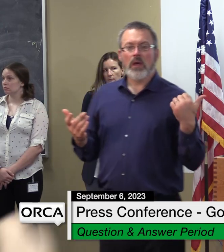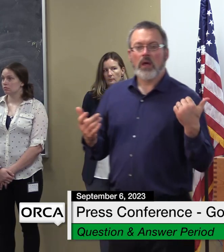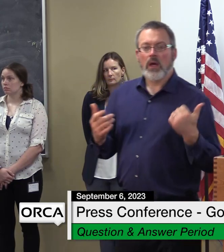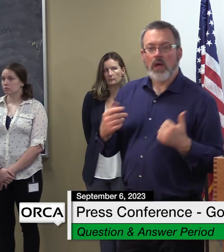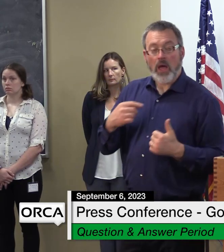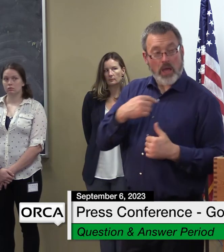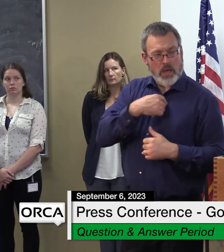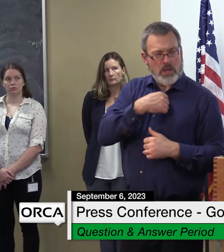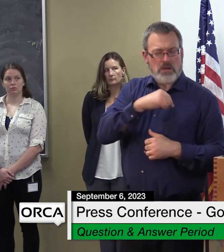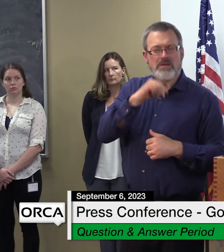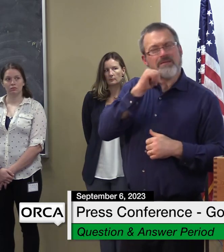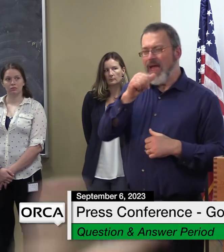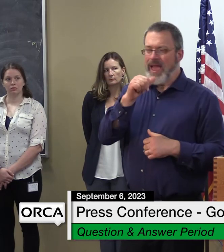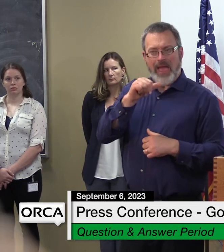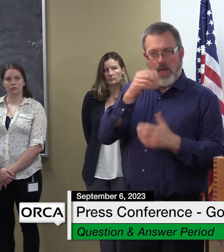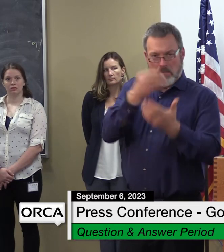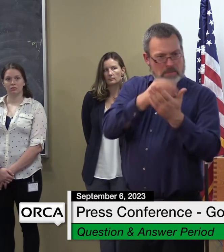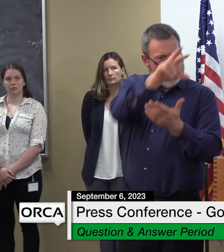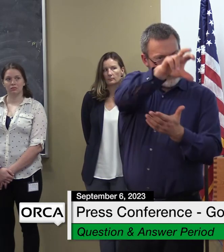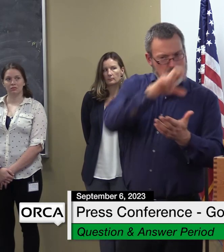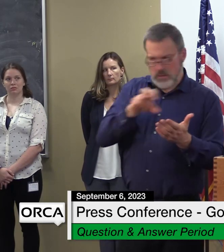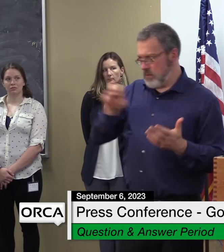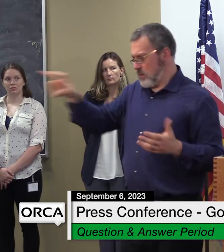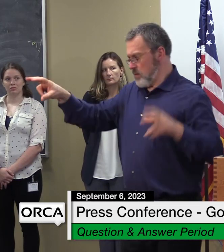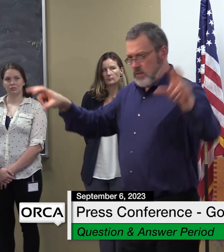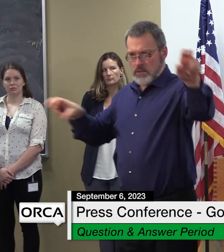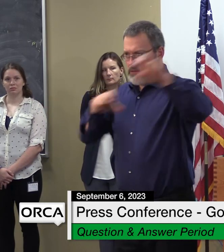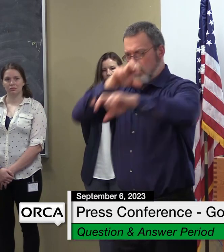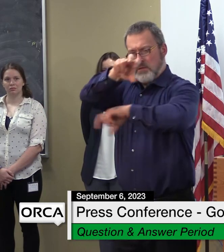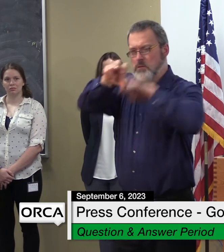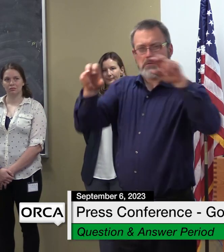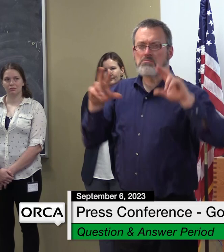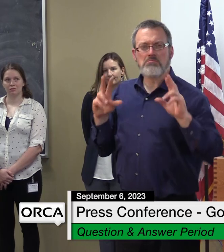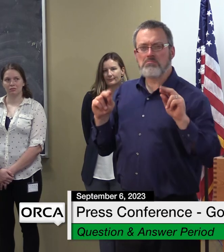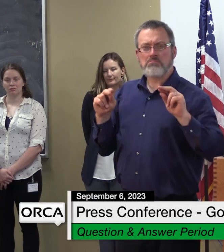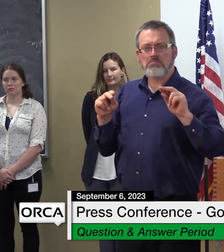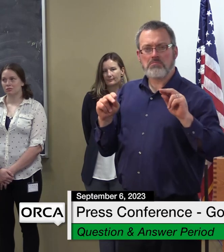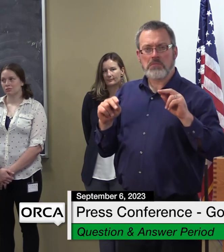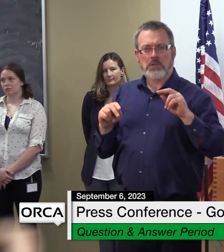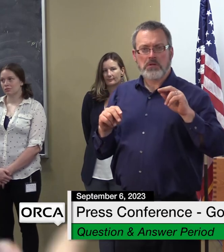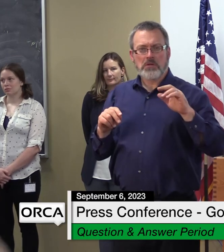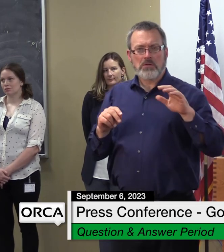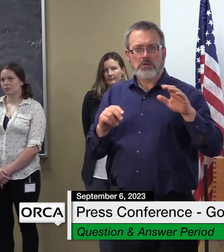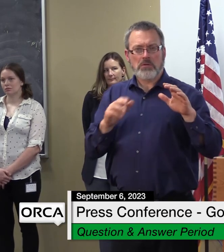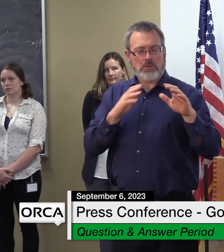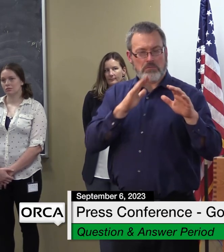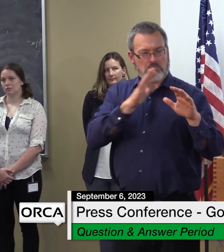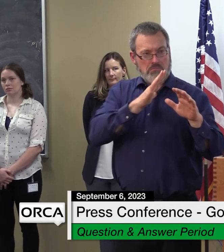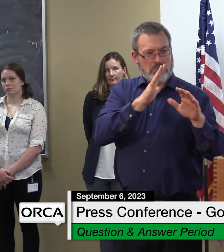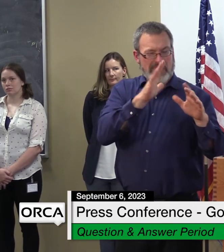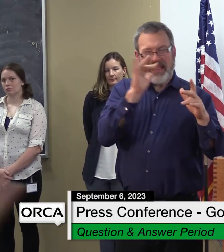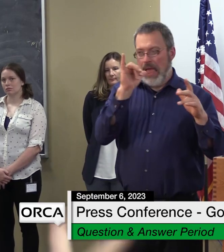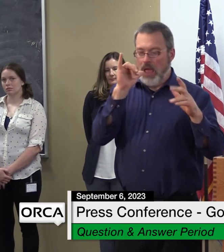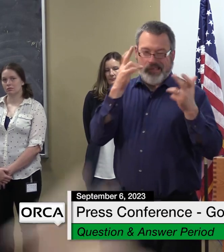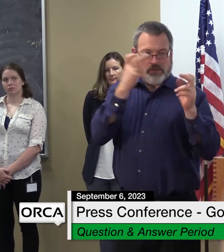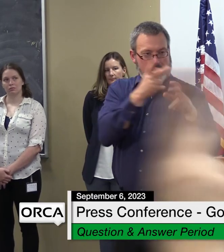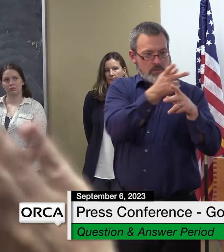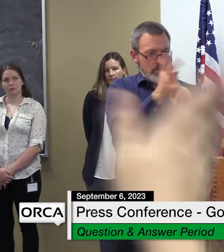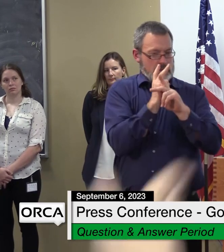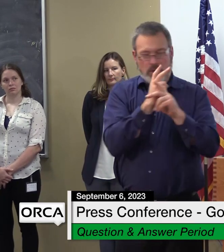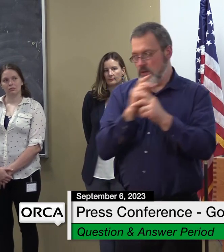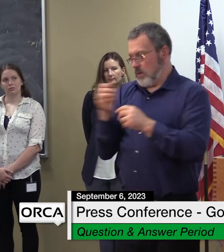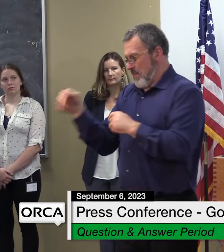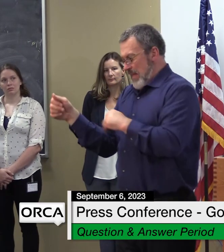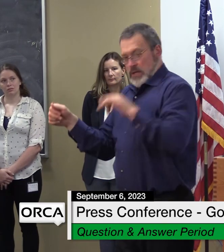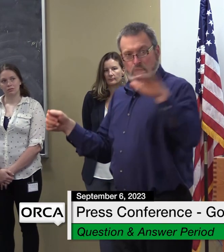was borrow from Peter so that Paul can survive for another 6 months or so and put us on a better path.